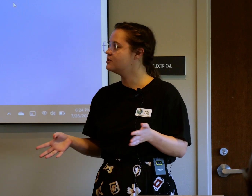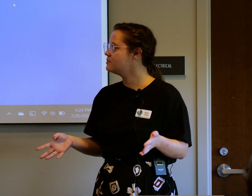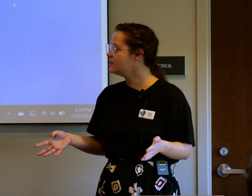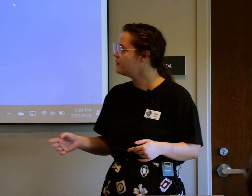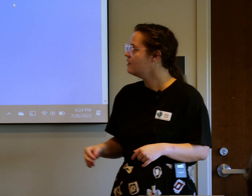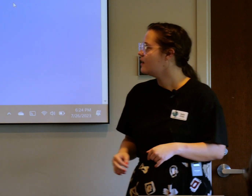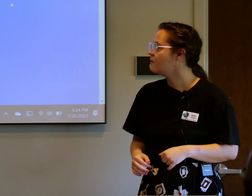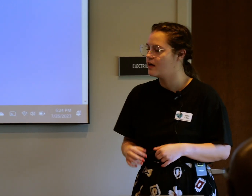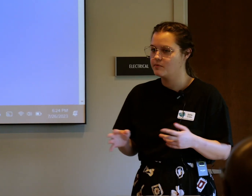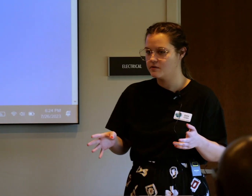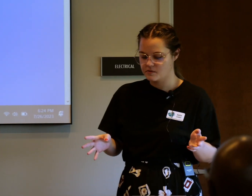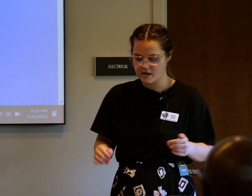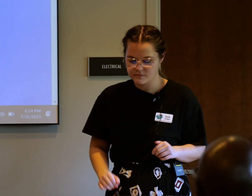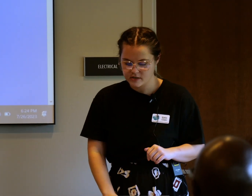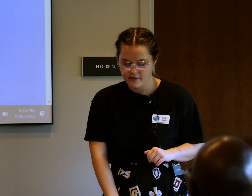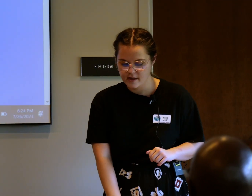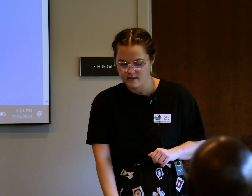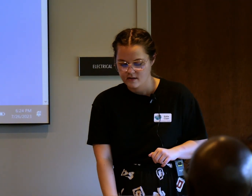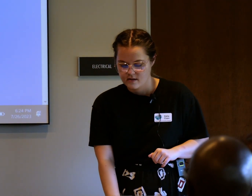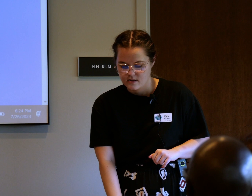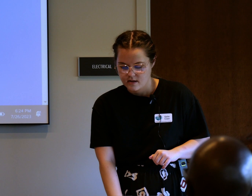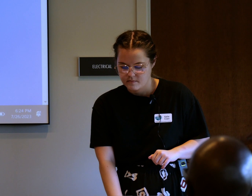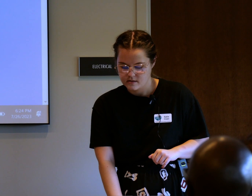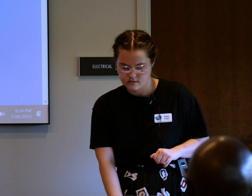if you're unsure. We will help you problem solve that.